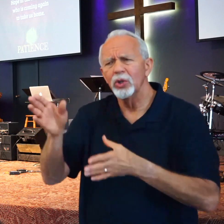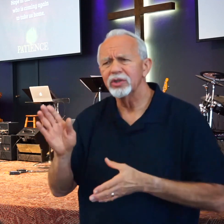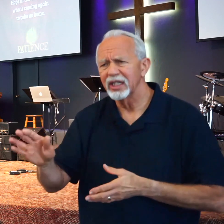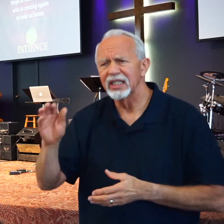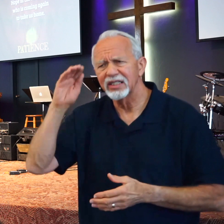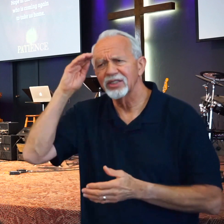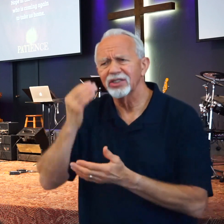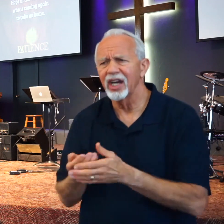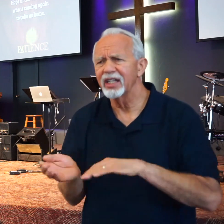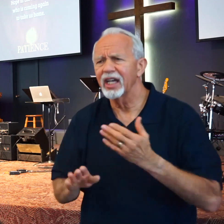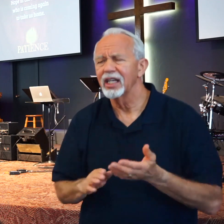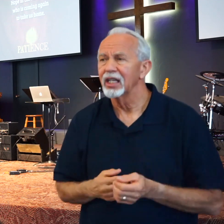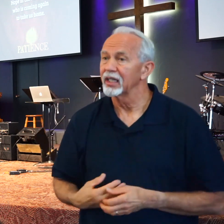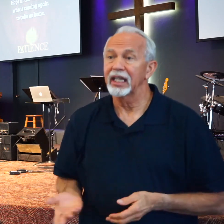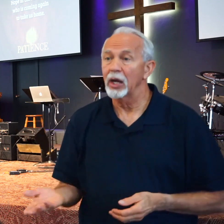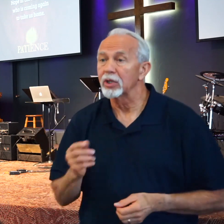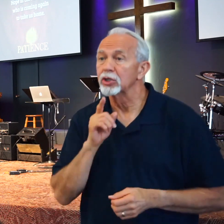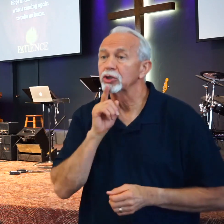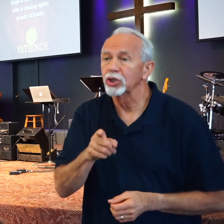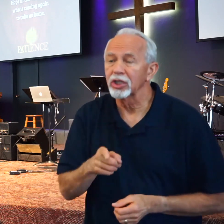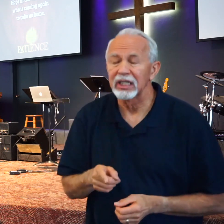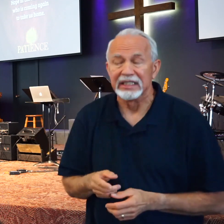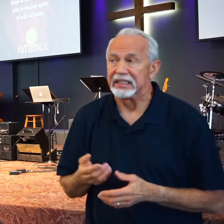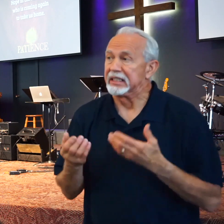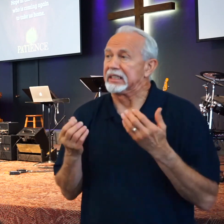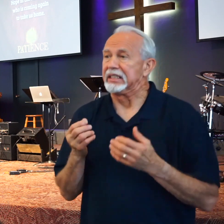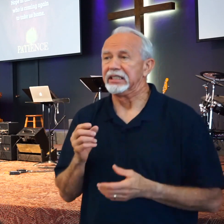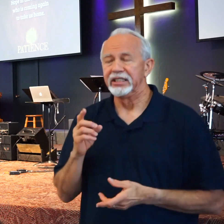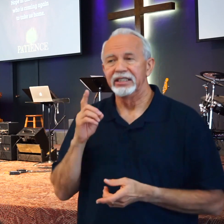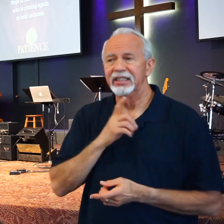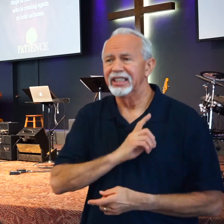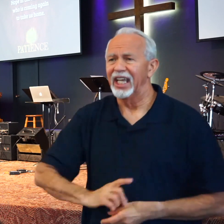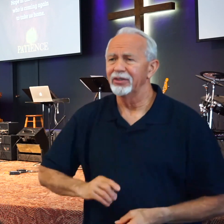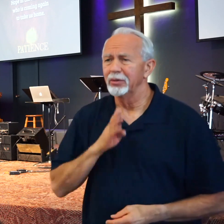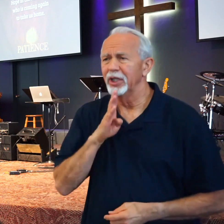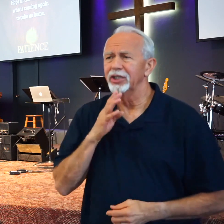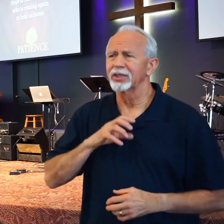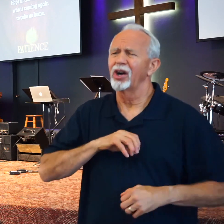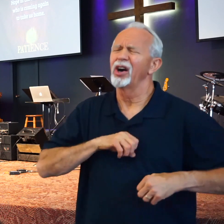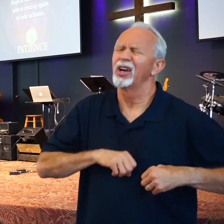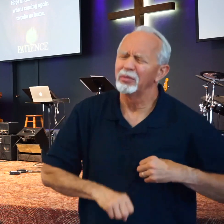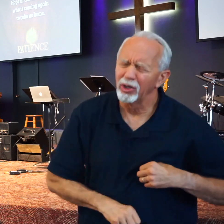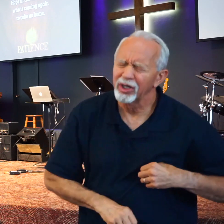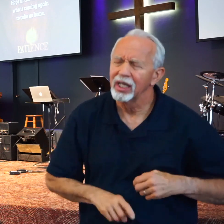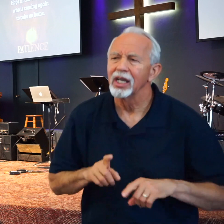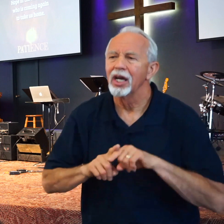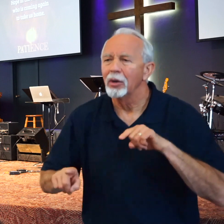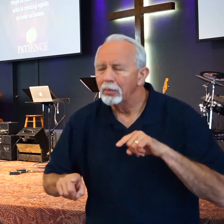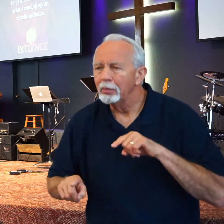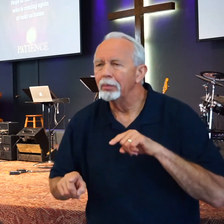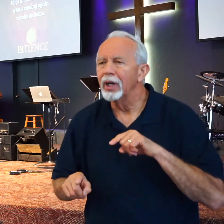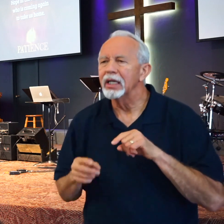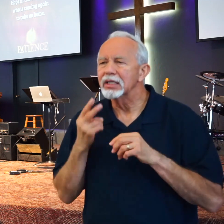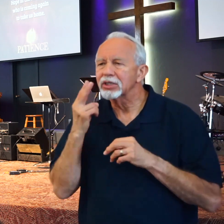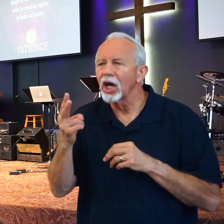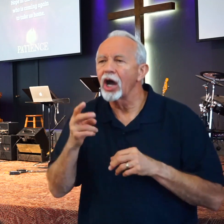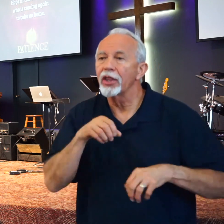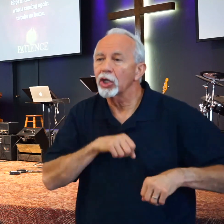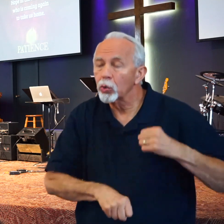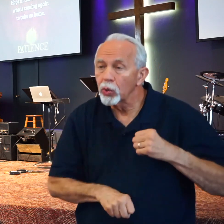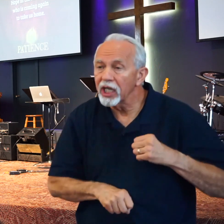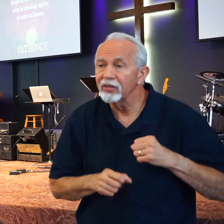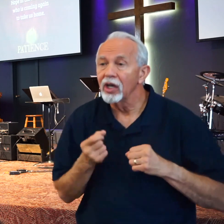sure David would be inconsolable. Instead, we saw the grief of someone who